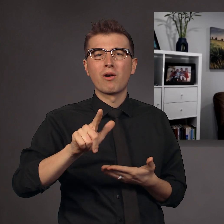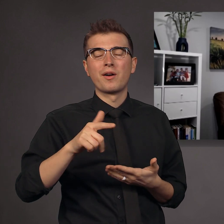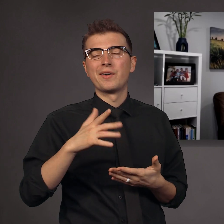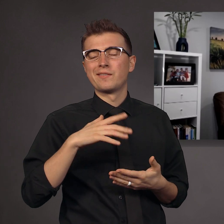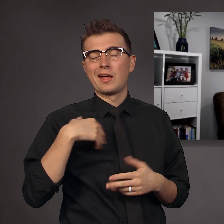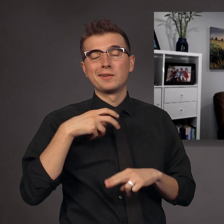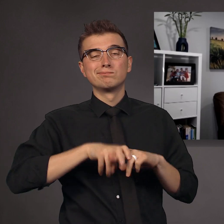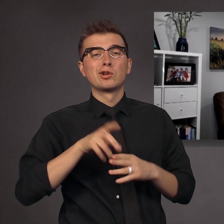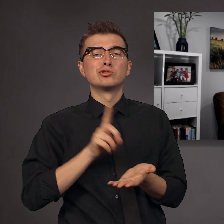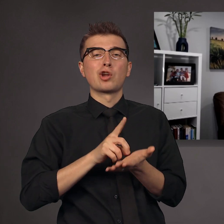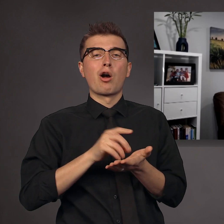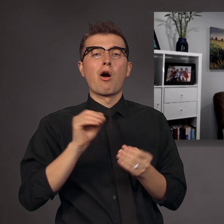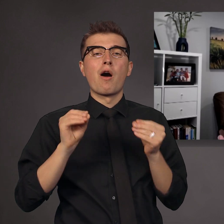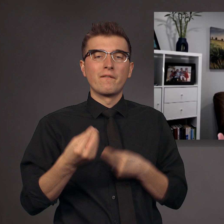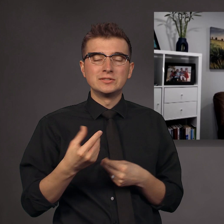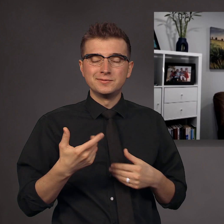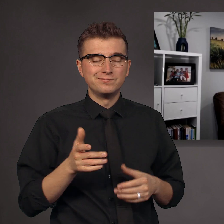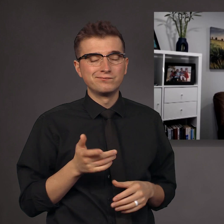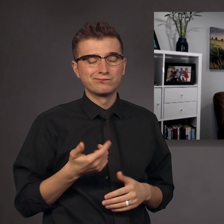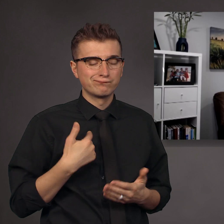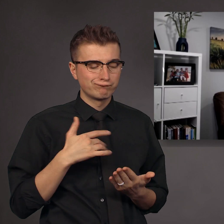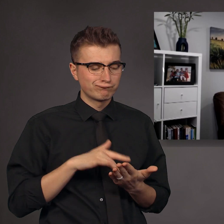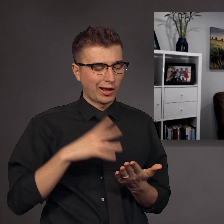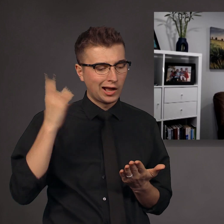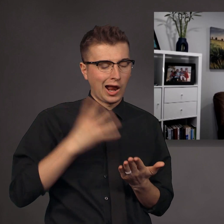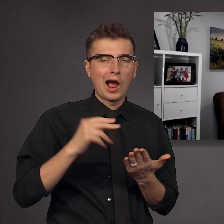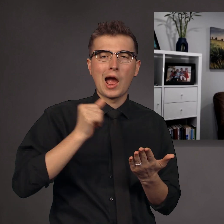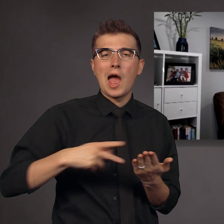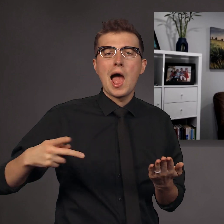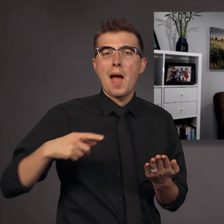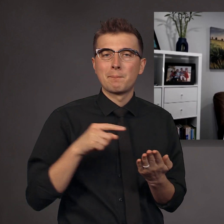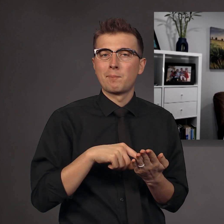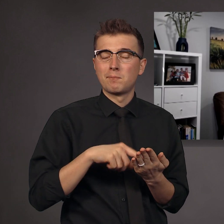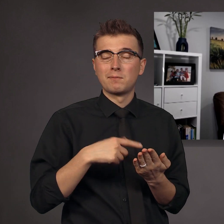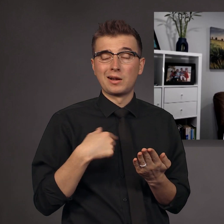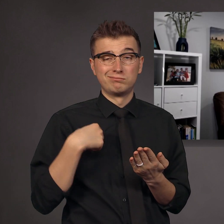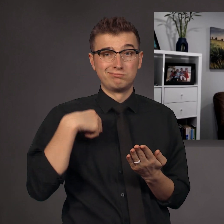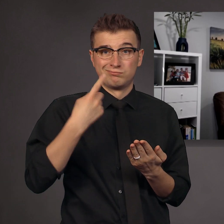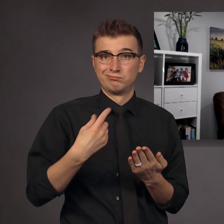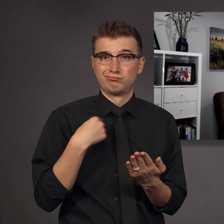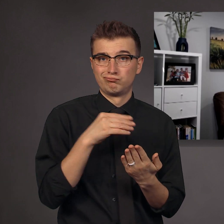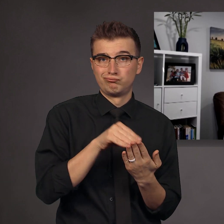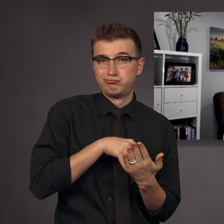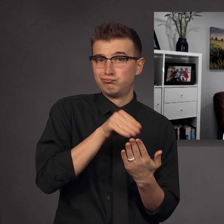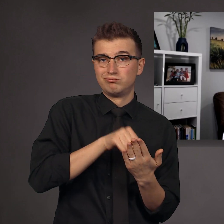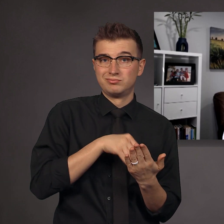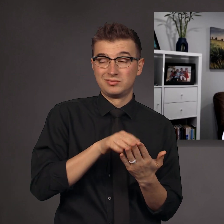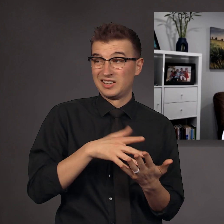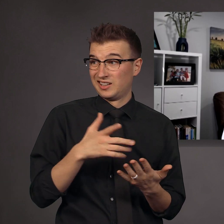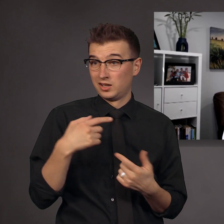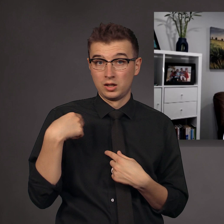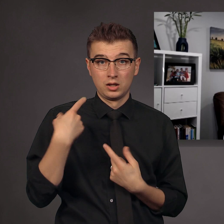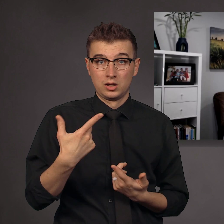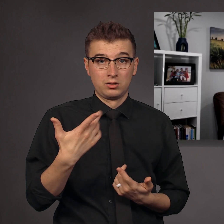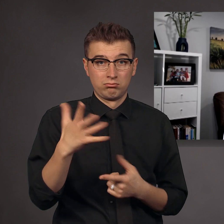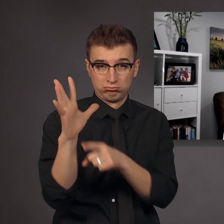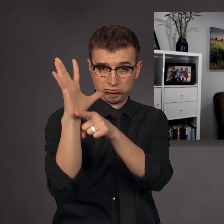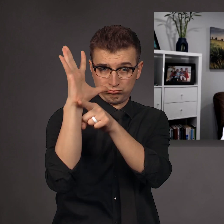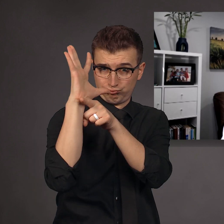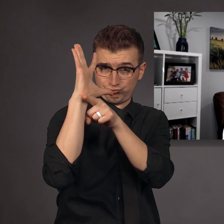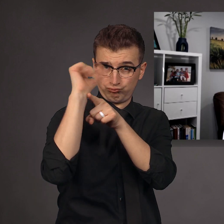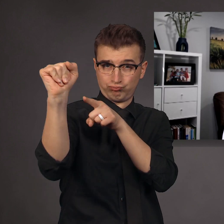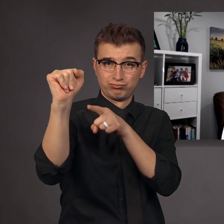downloaded a journaling app. And I started from that moment to do a journal. And since then, it has been an incredible